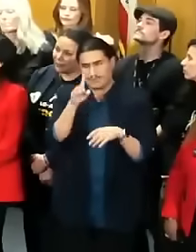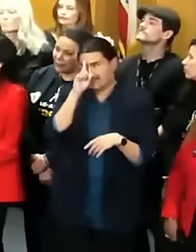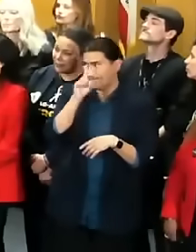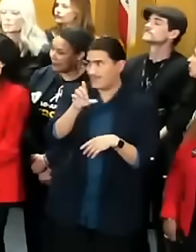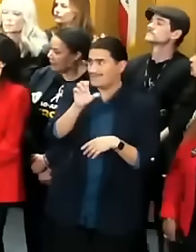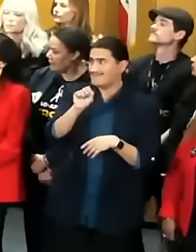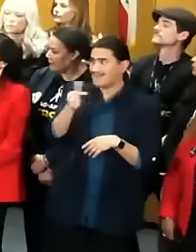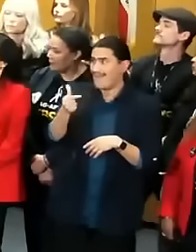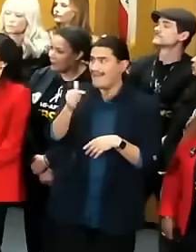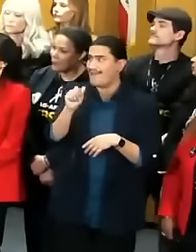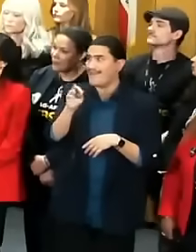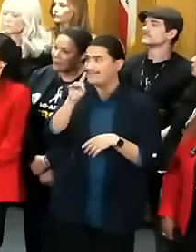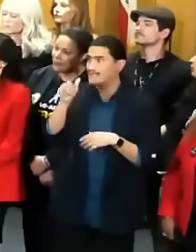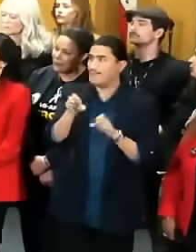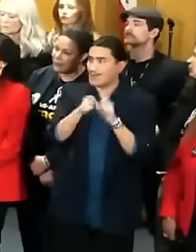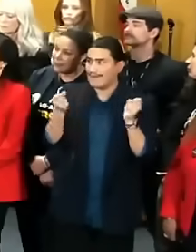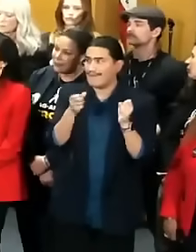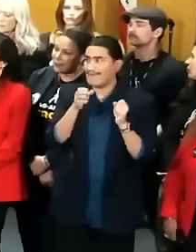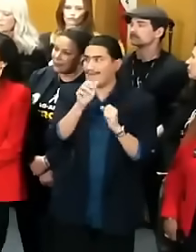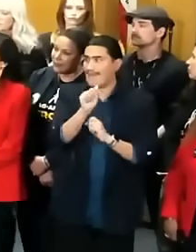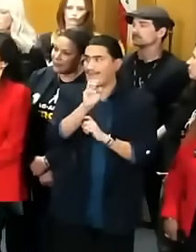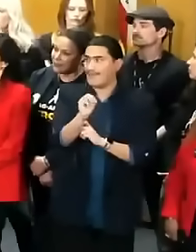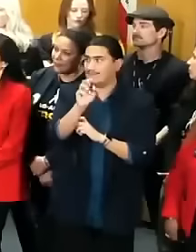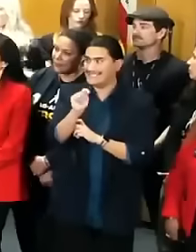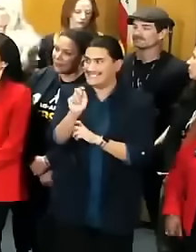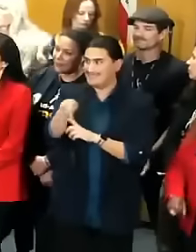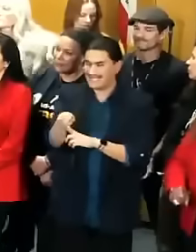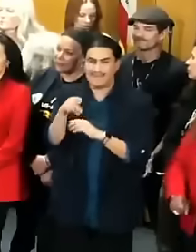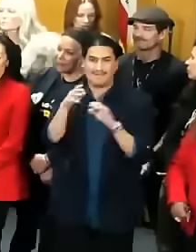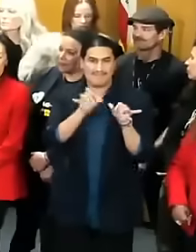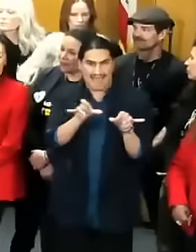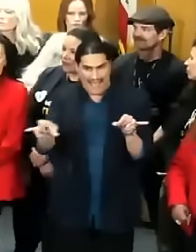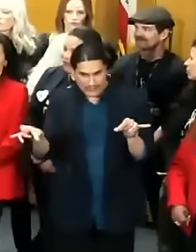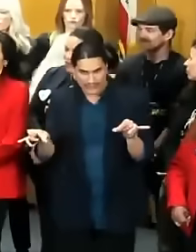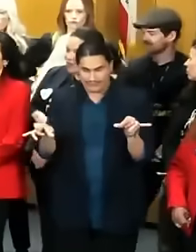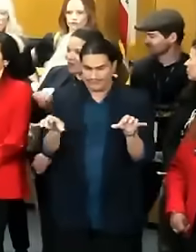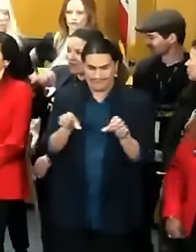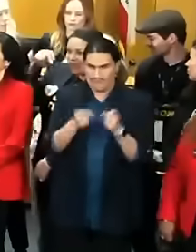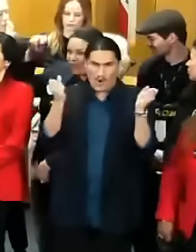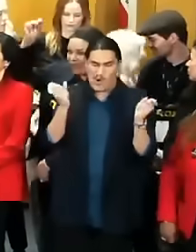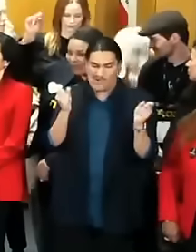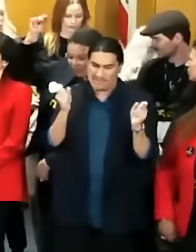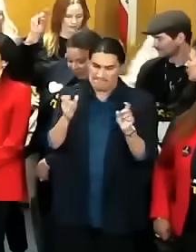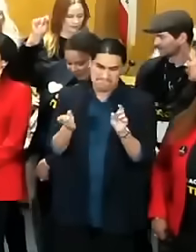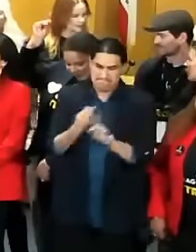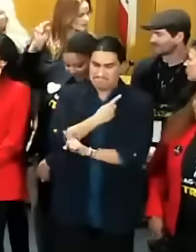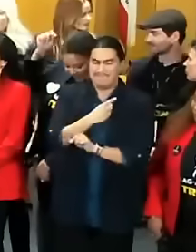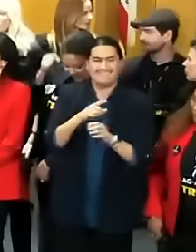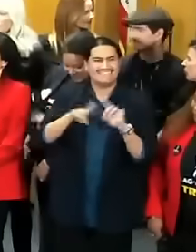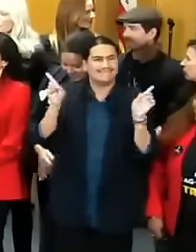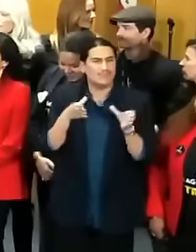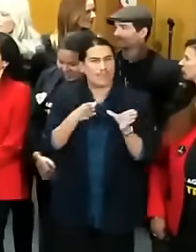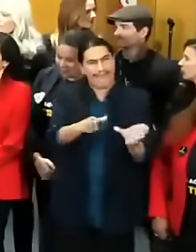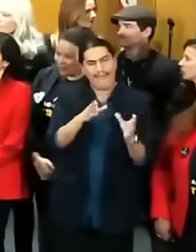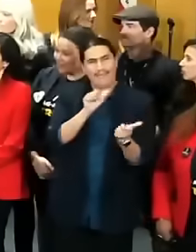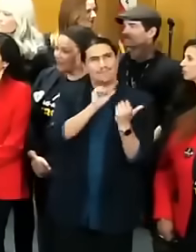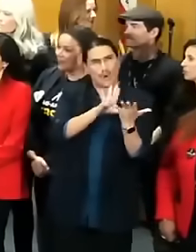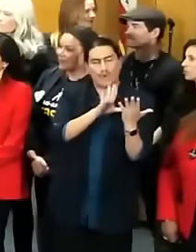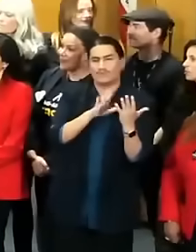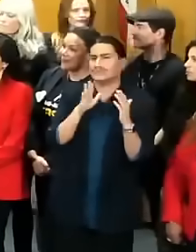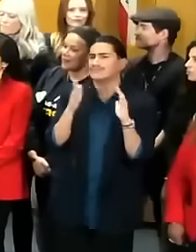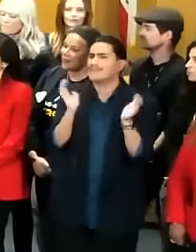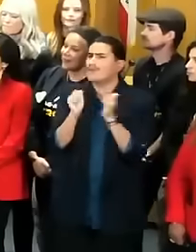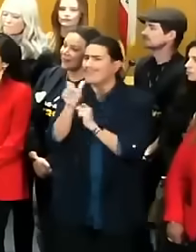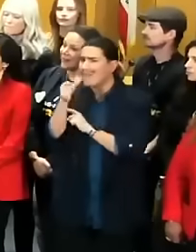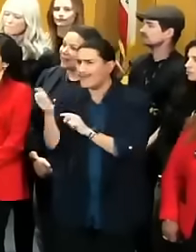SAG-AFTRA breaking the AMPTP's pattern, particularly as it applies to other unions and